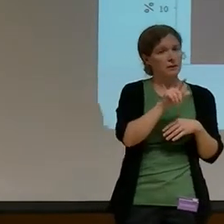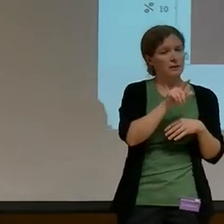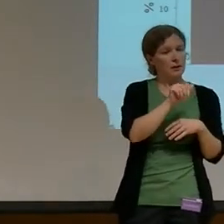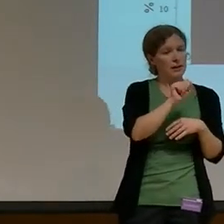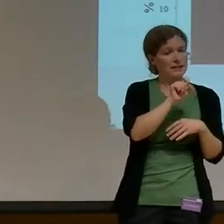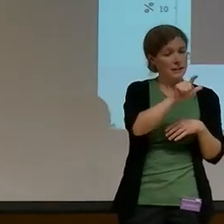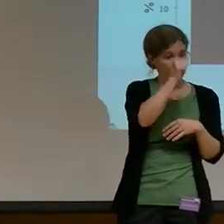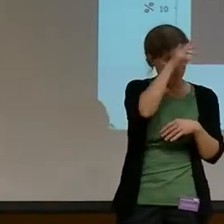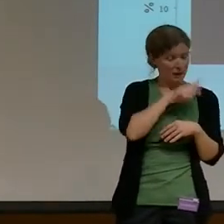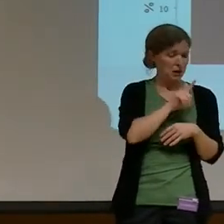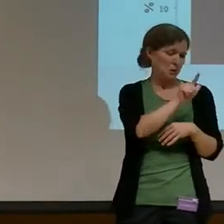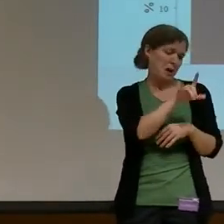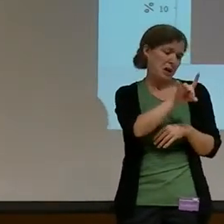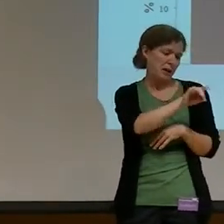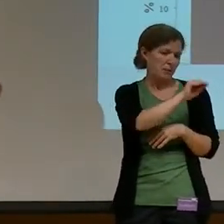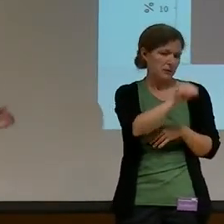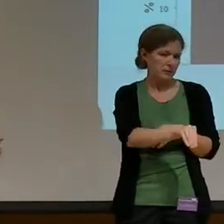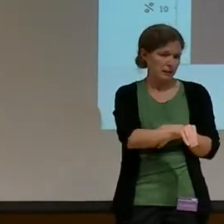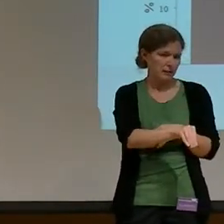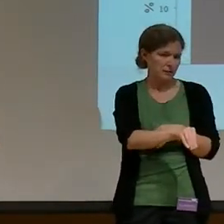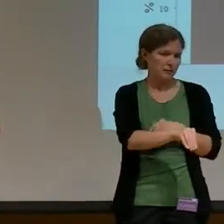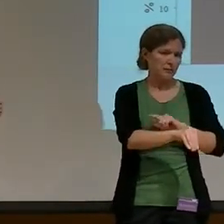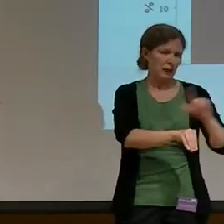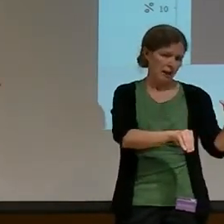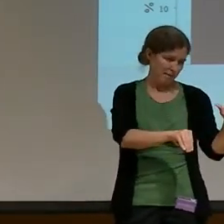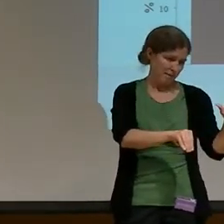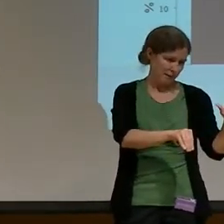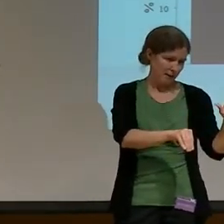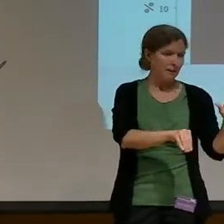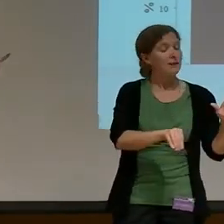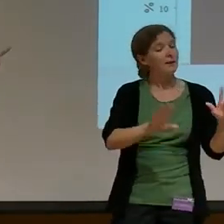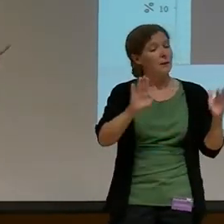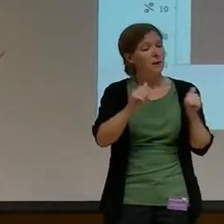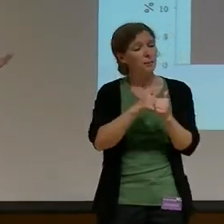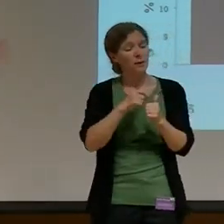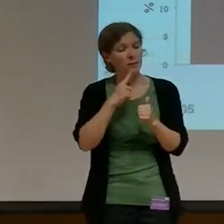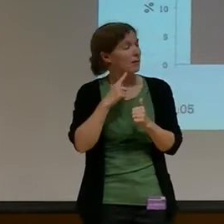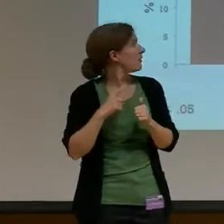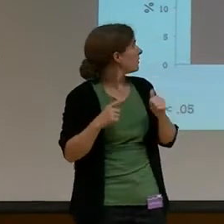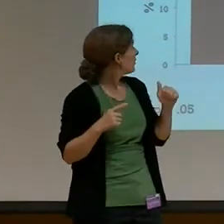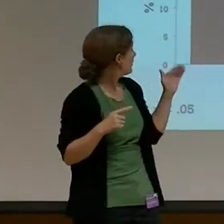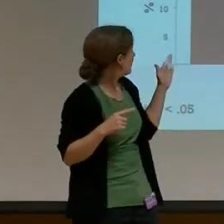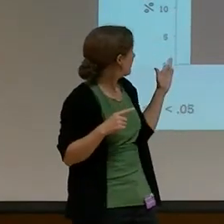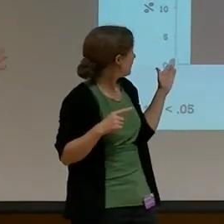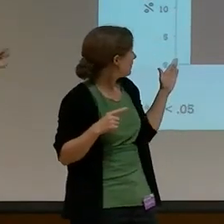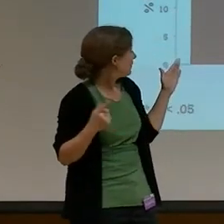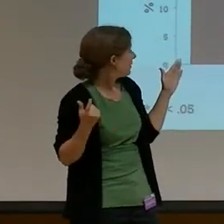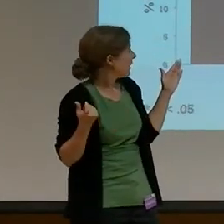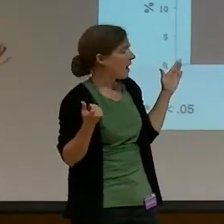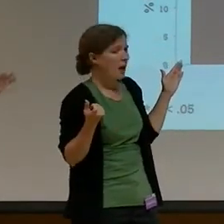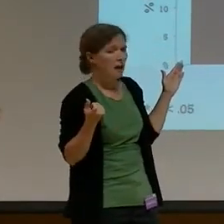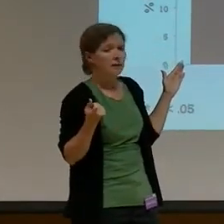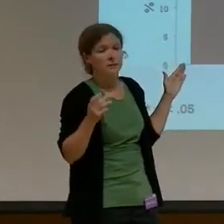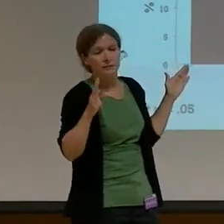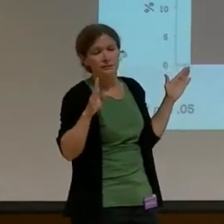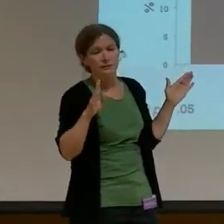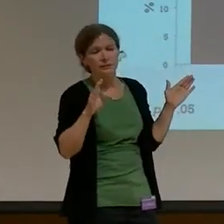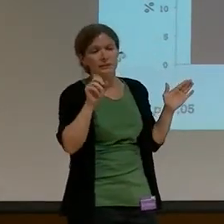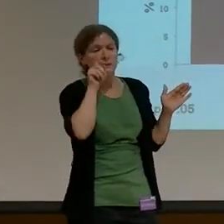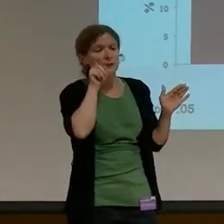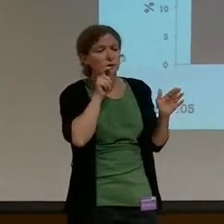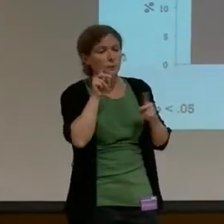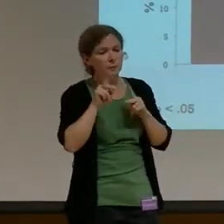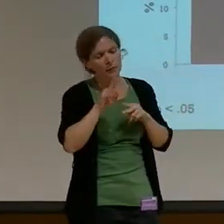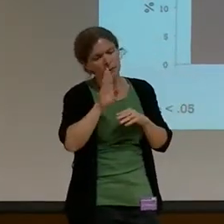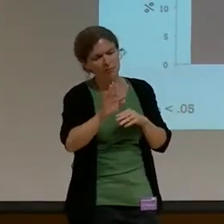of asexual men in our study were non-right-handed compared to like 11% of the sexual